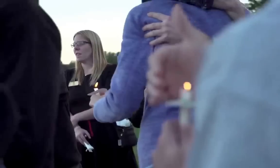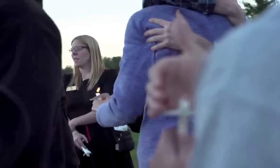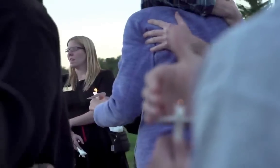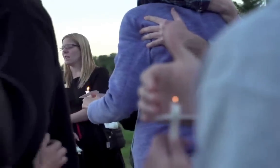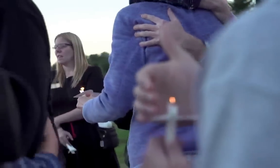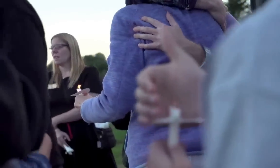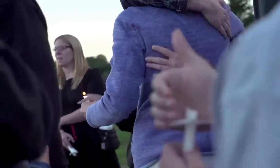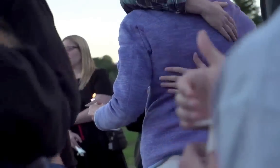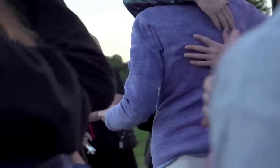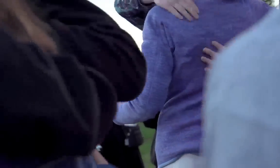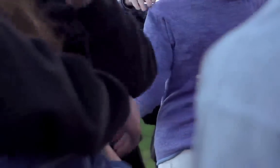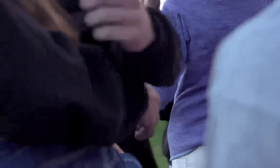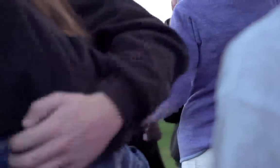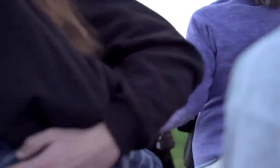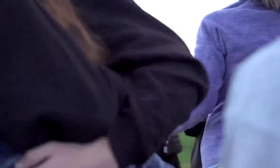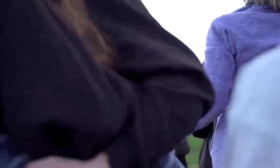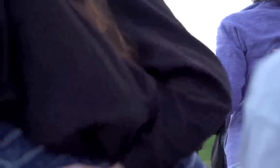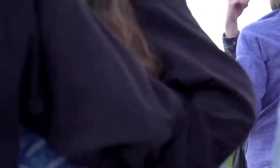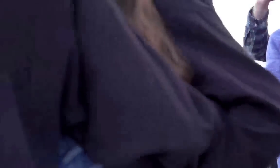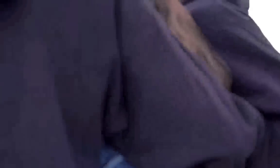closer.